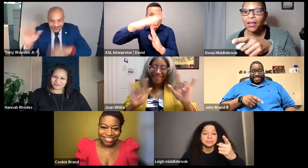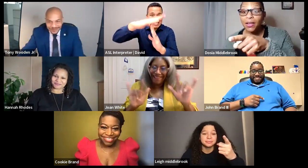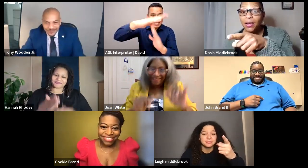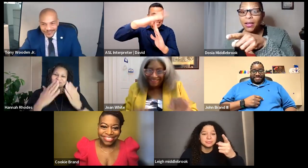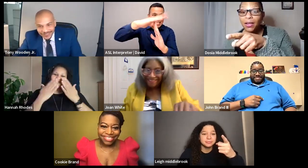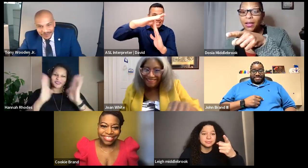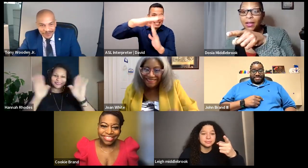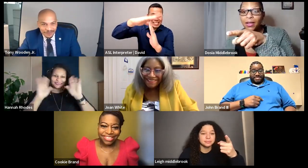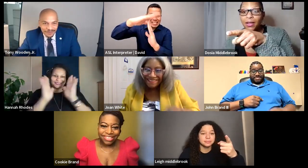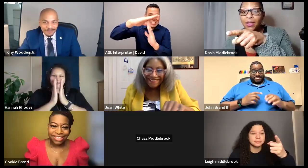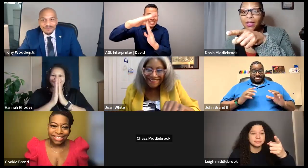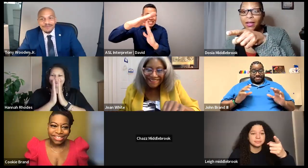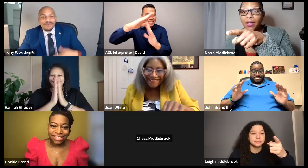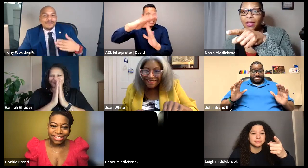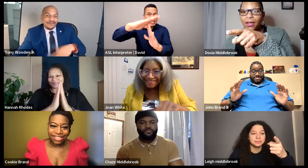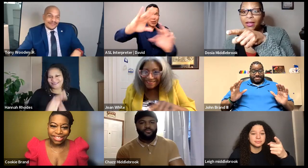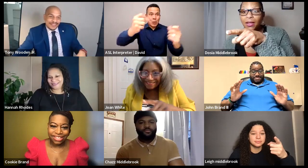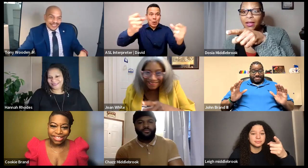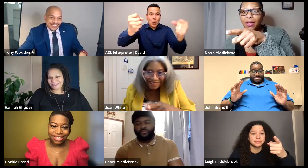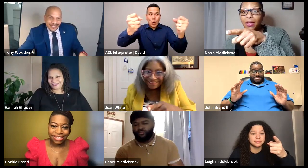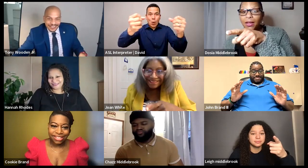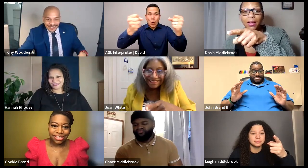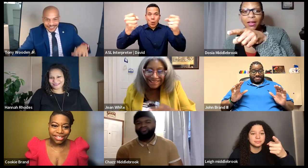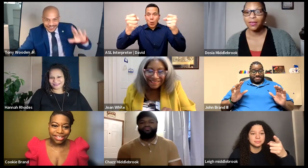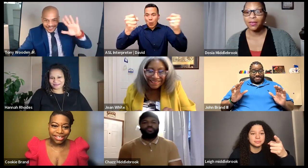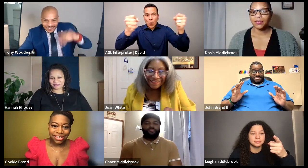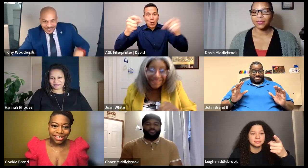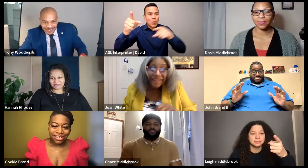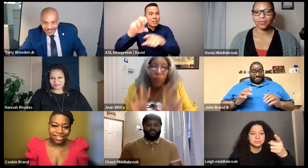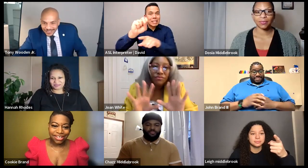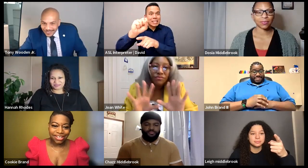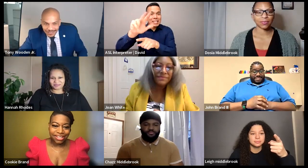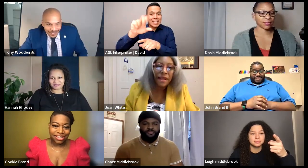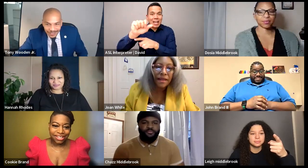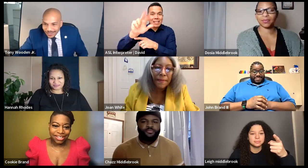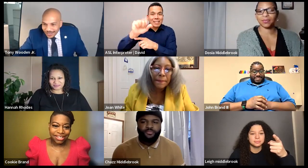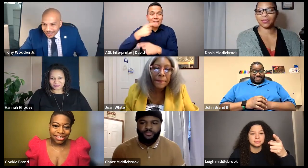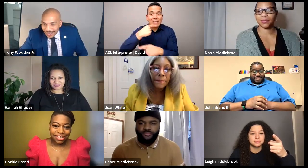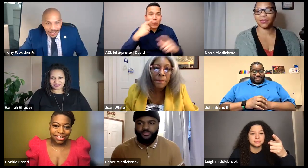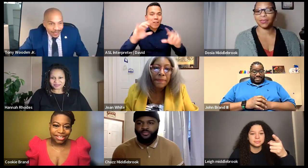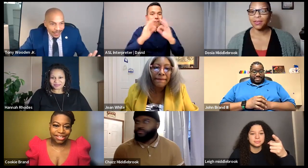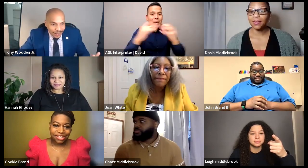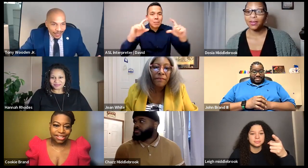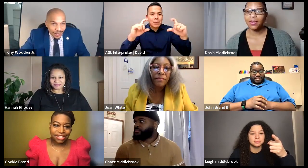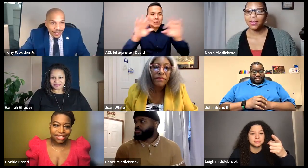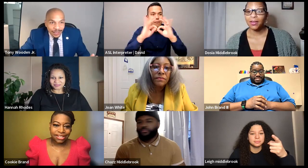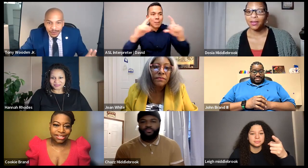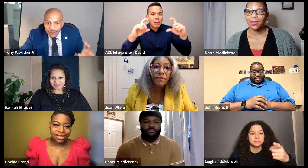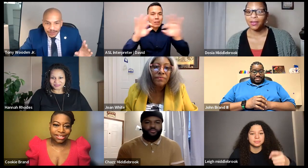Just give me 1 second. Okay. Oh, thank you. Have everybody. All right, 3,